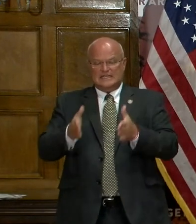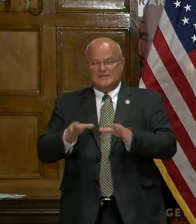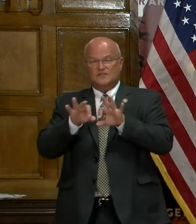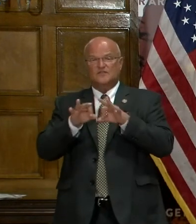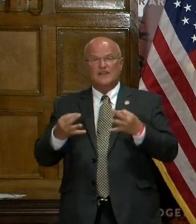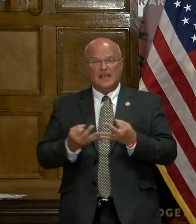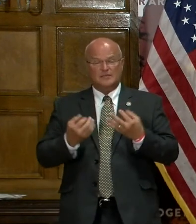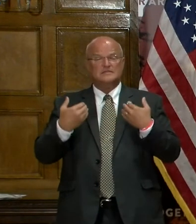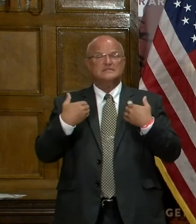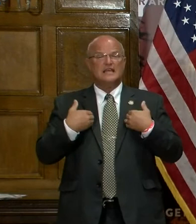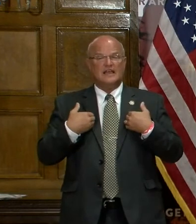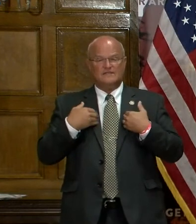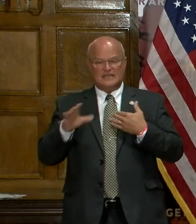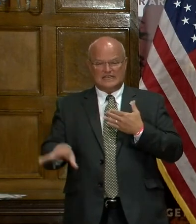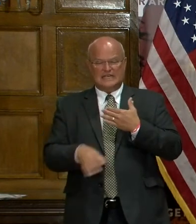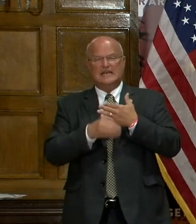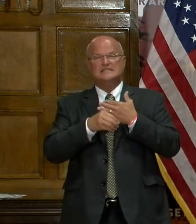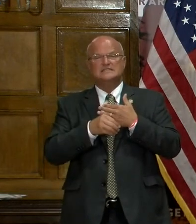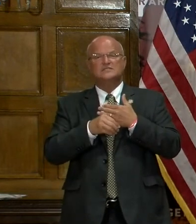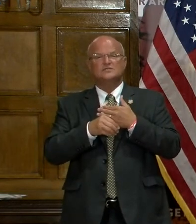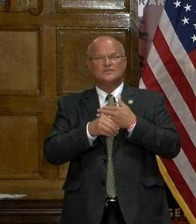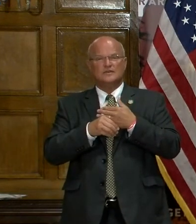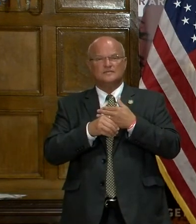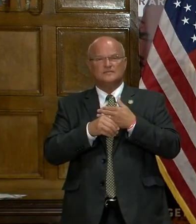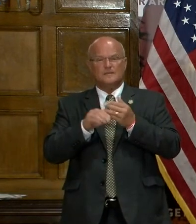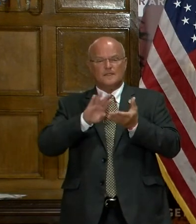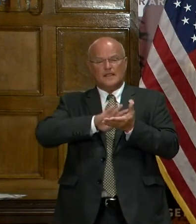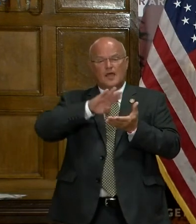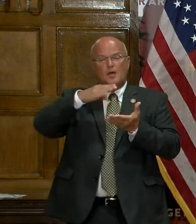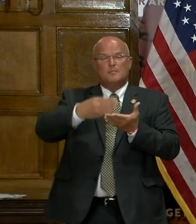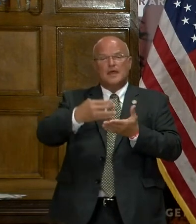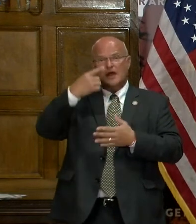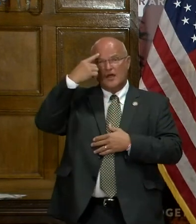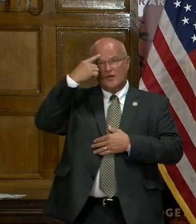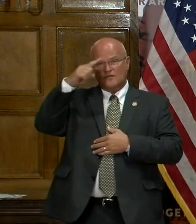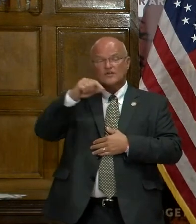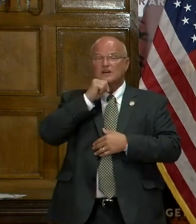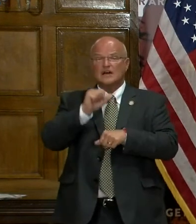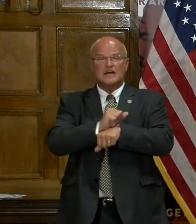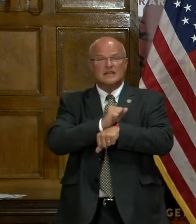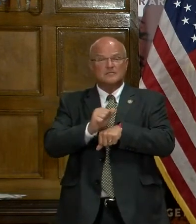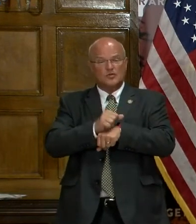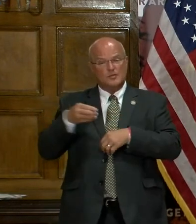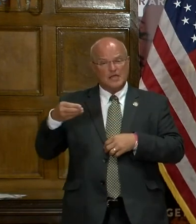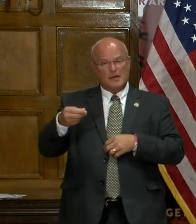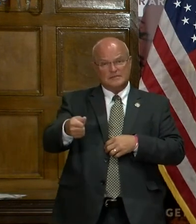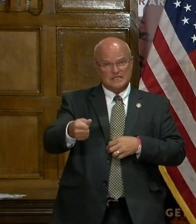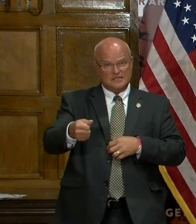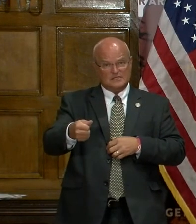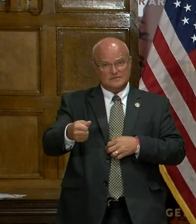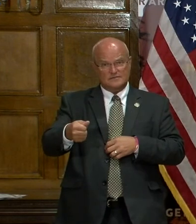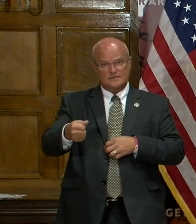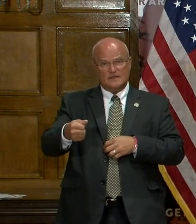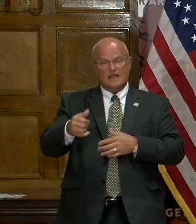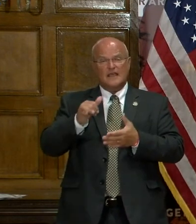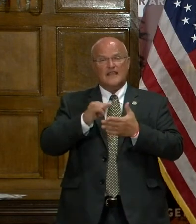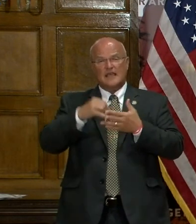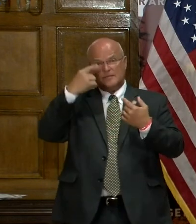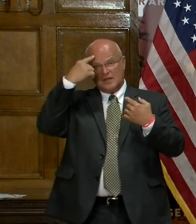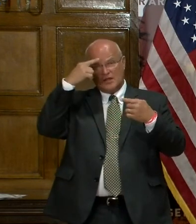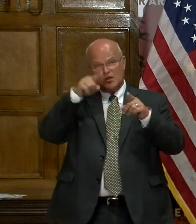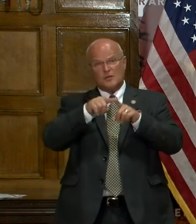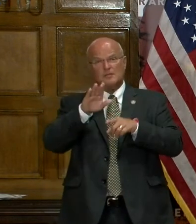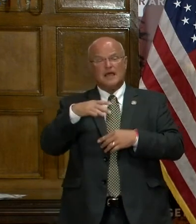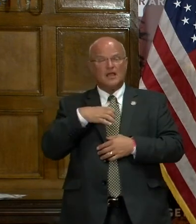have an additional amount for unemployment compensation that can be agreed upon